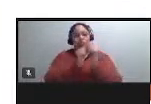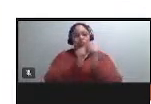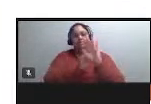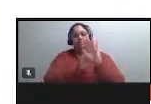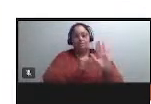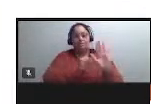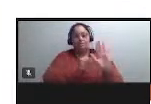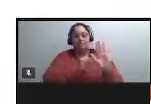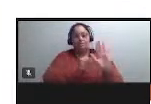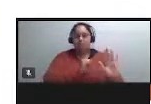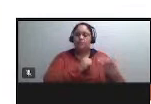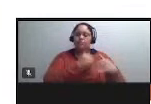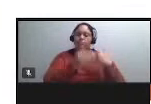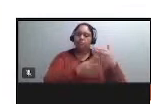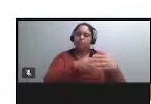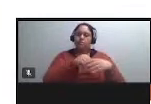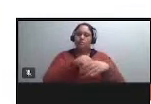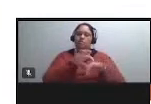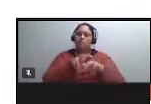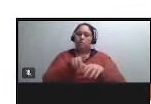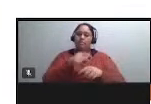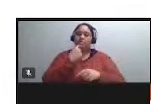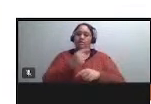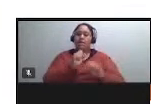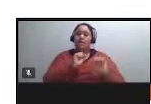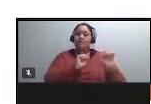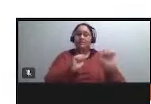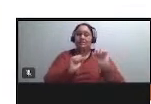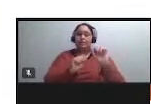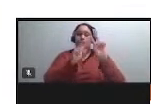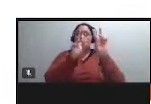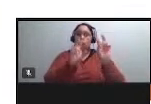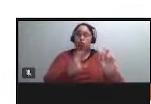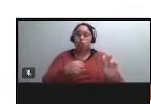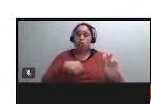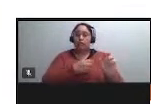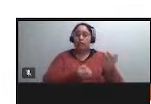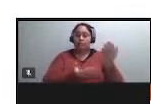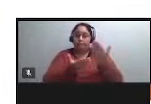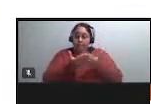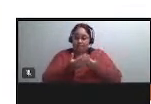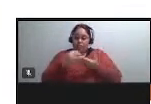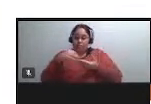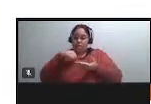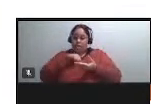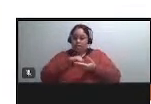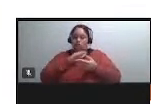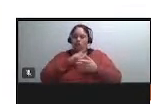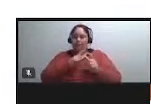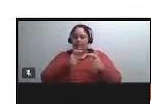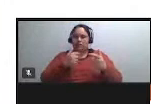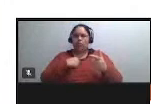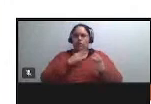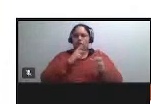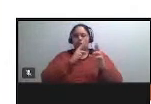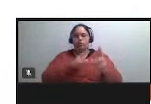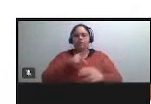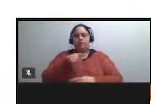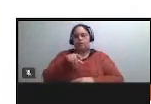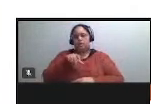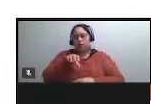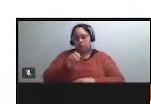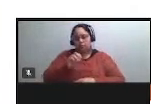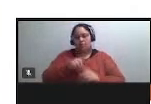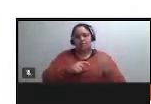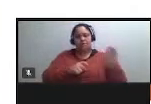was rolling out in the province, that those issues that were raised, we request as a committee for the PO